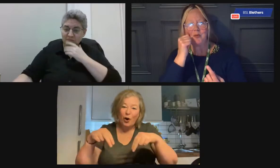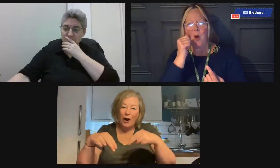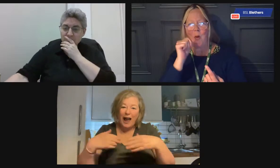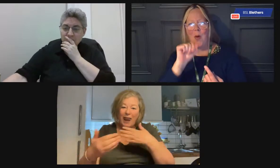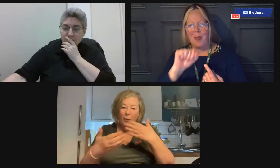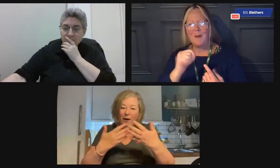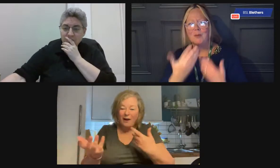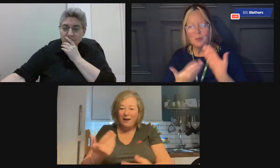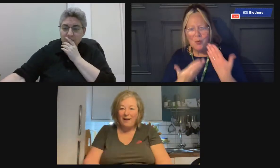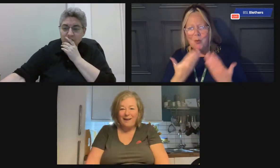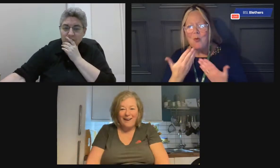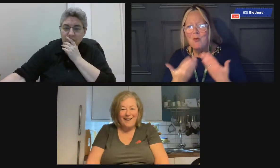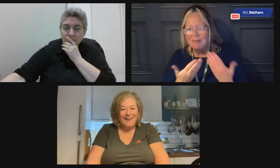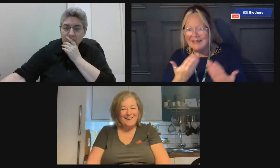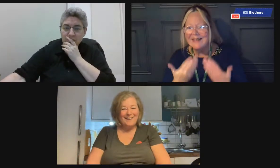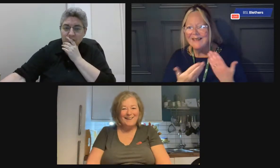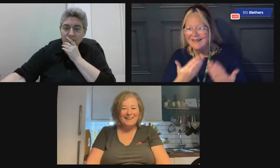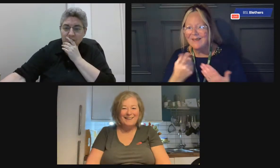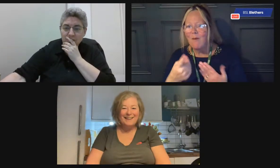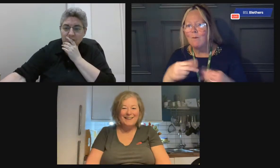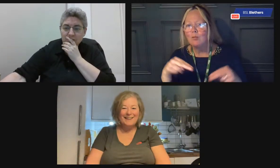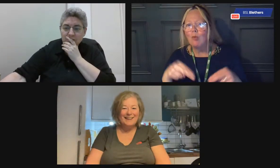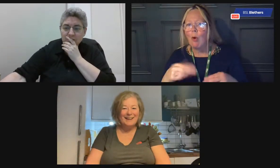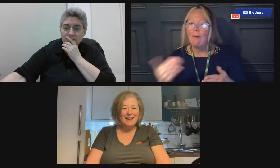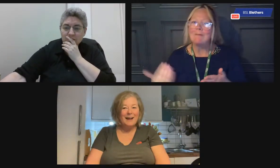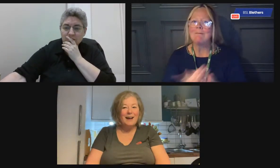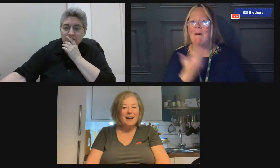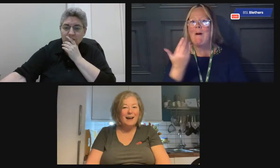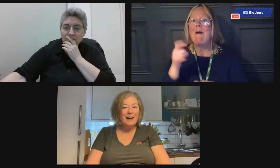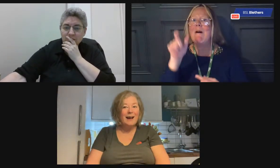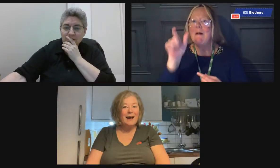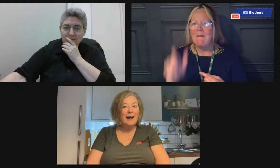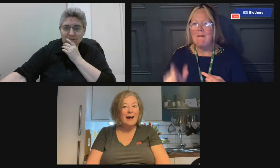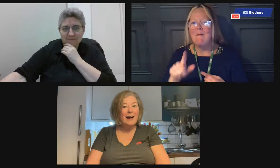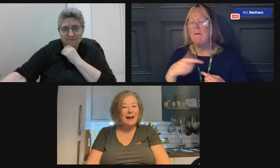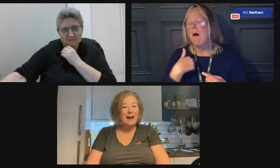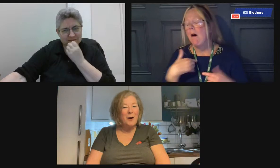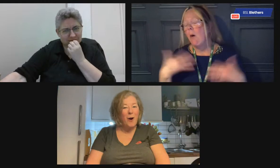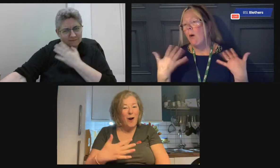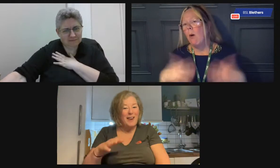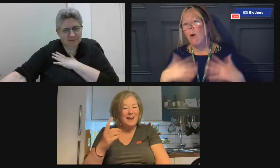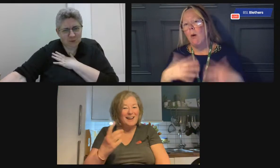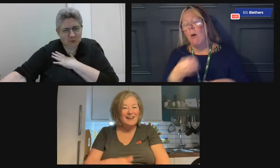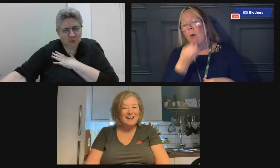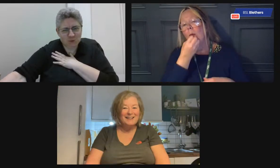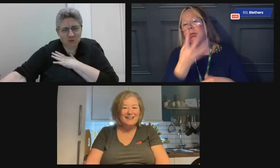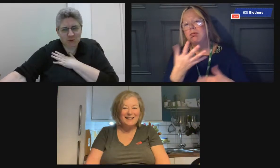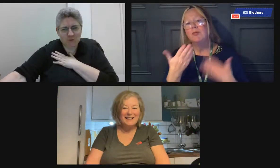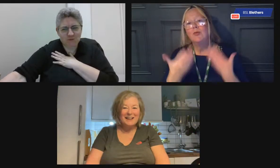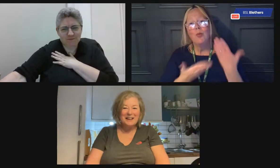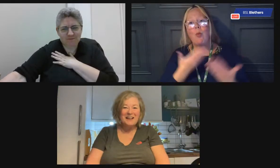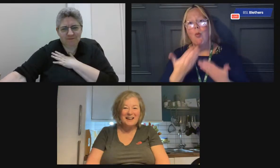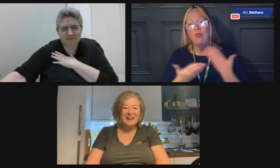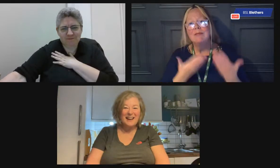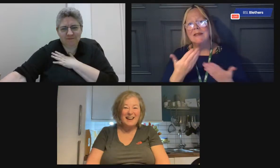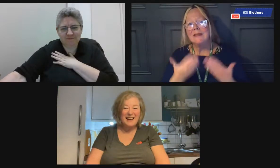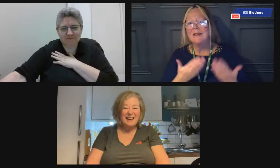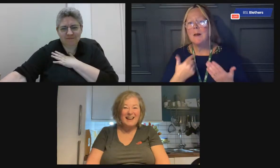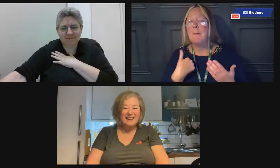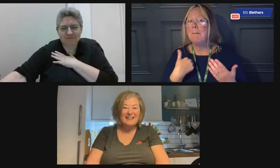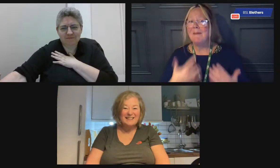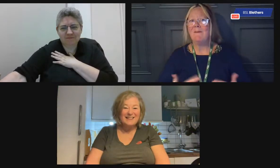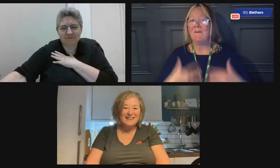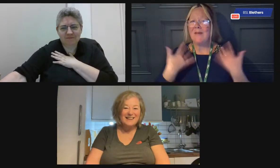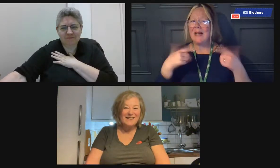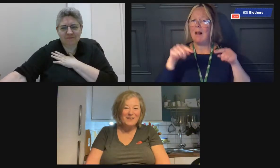I think um, I know these stories of dogs saving people, and I think these